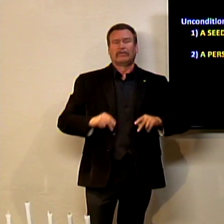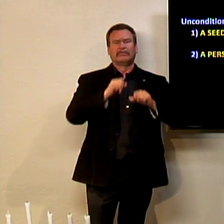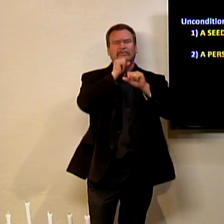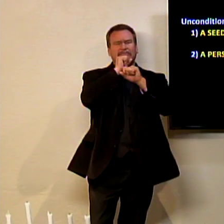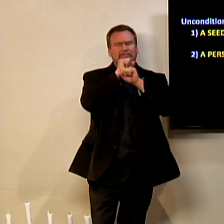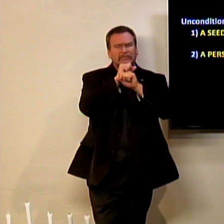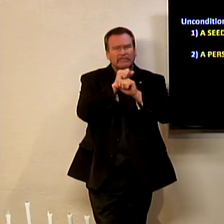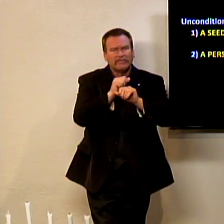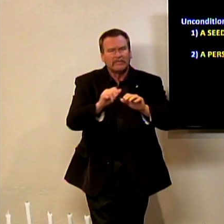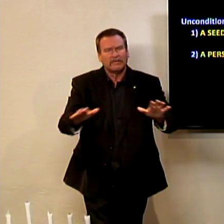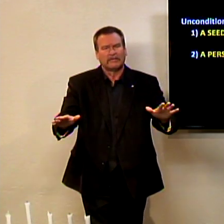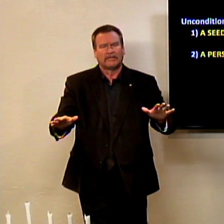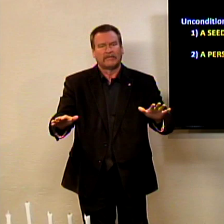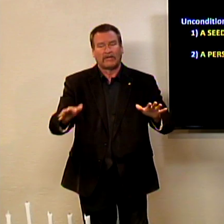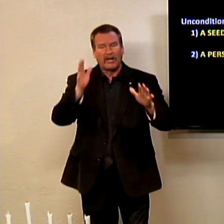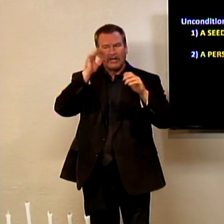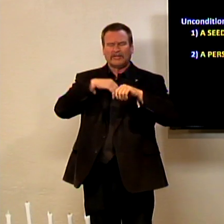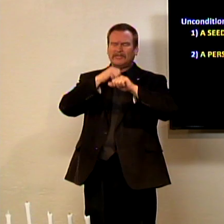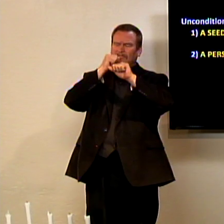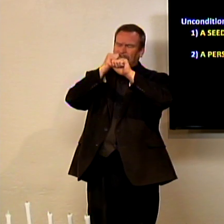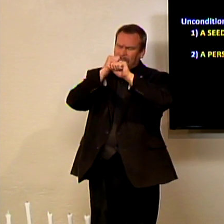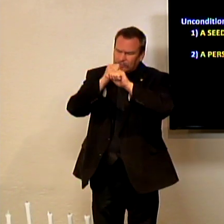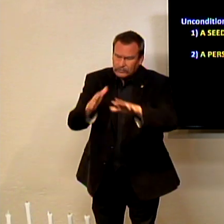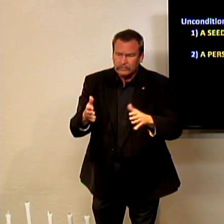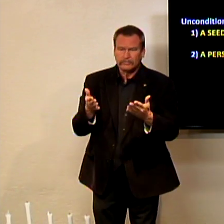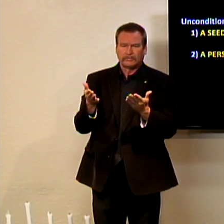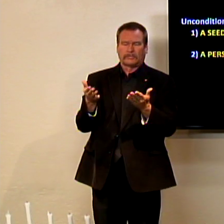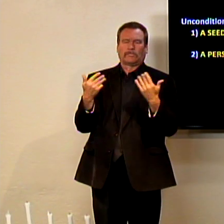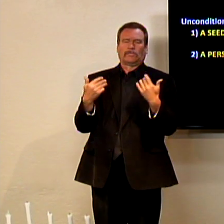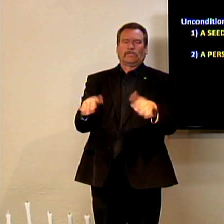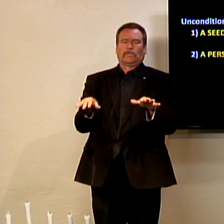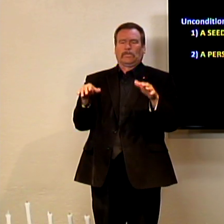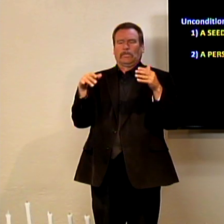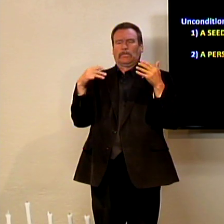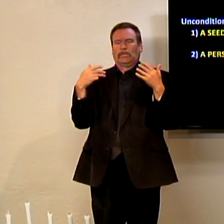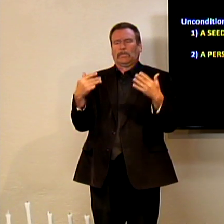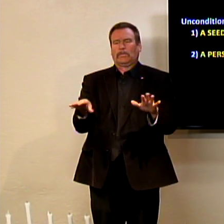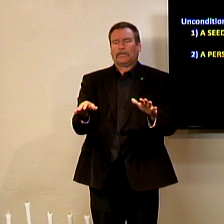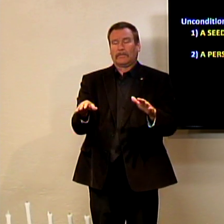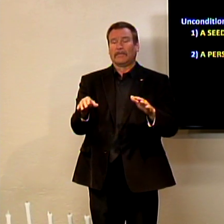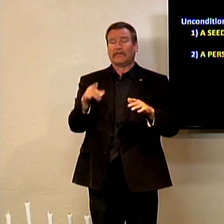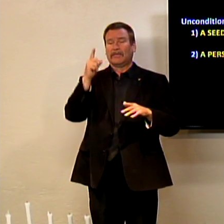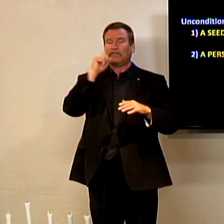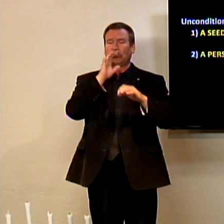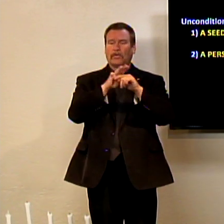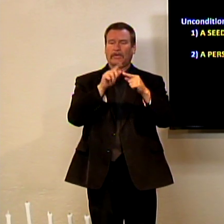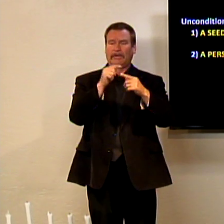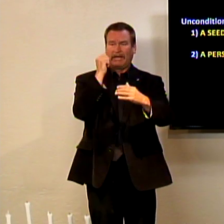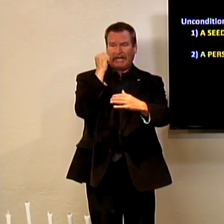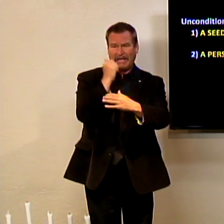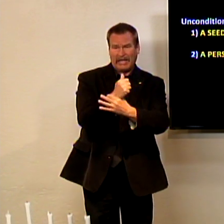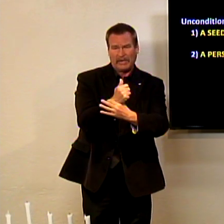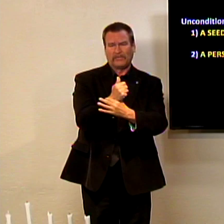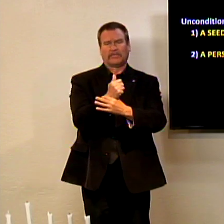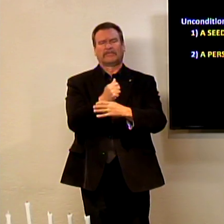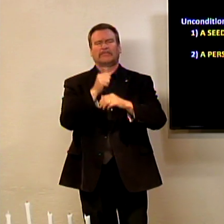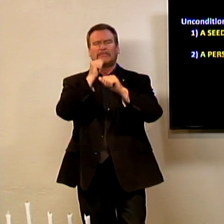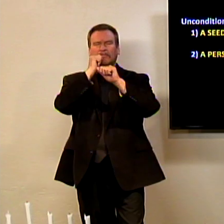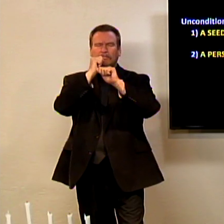in this. It's a personal blessing. God said, I will bless you. He